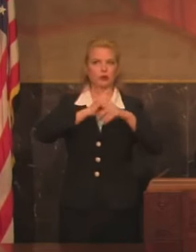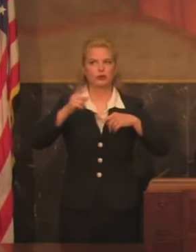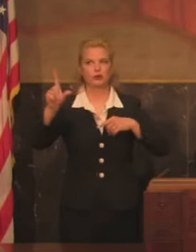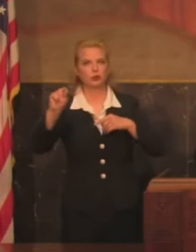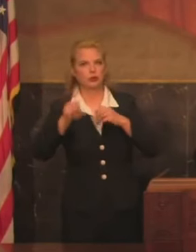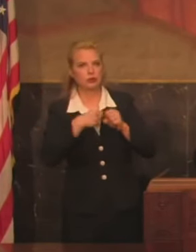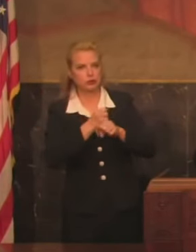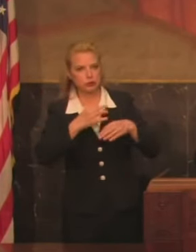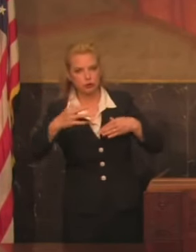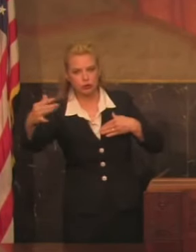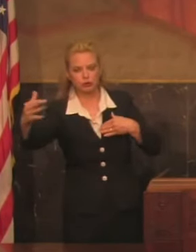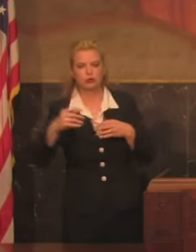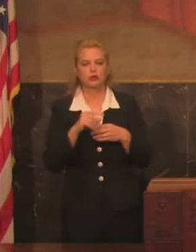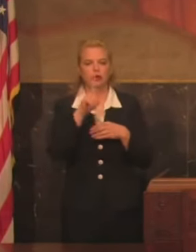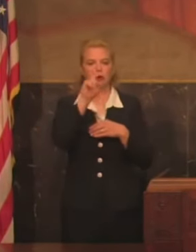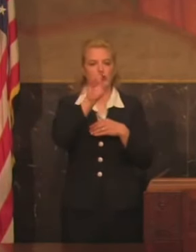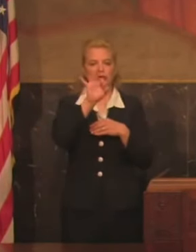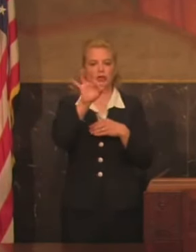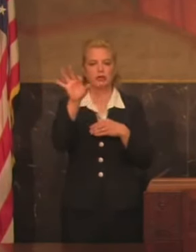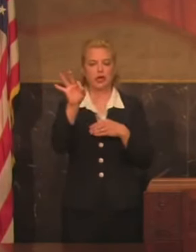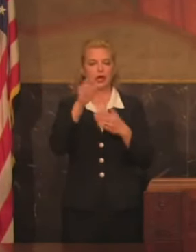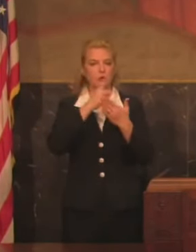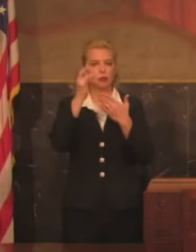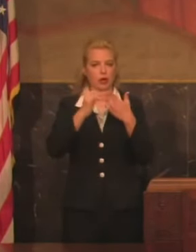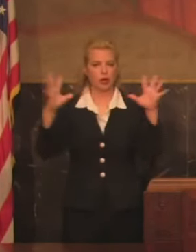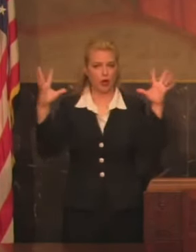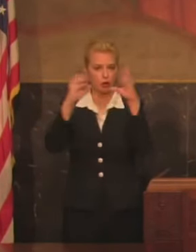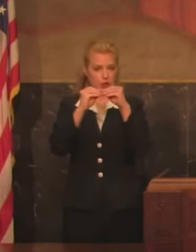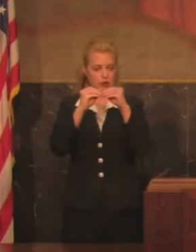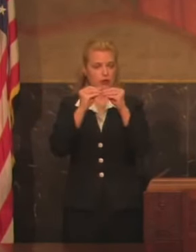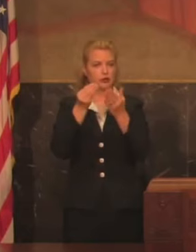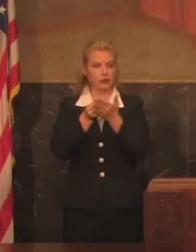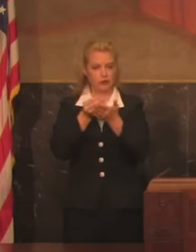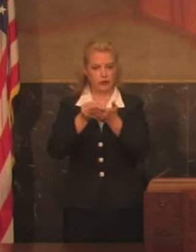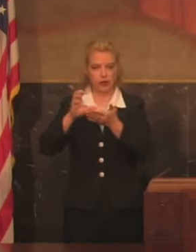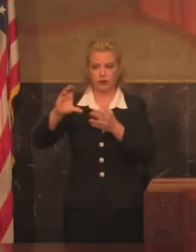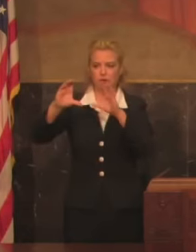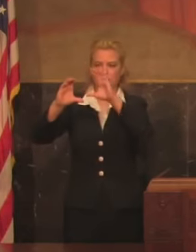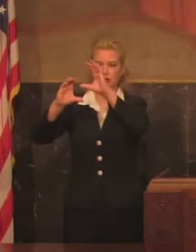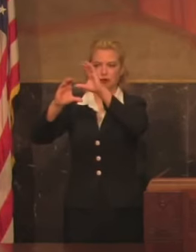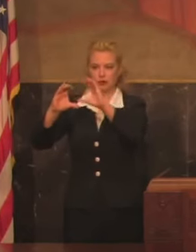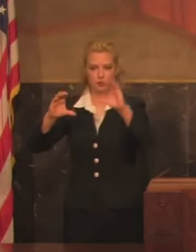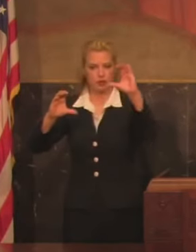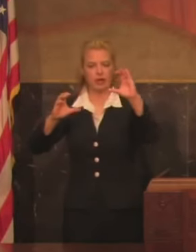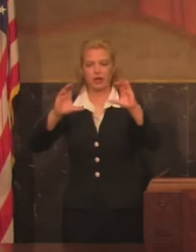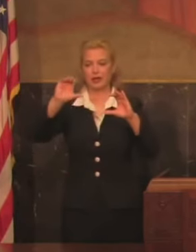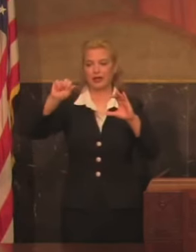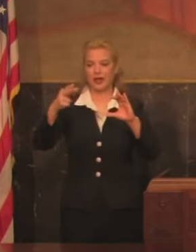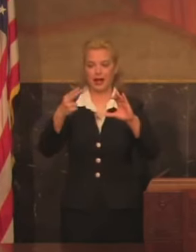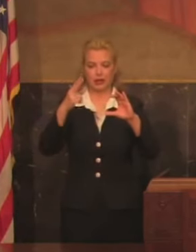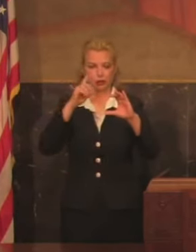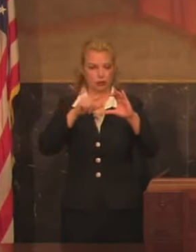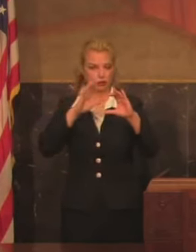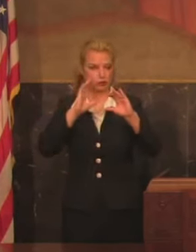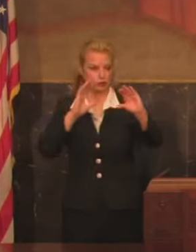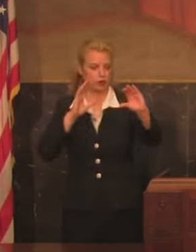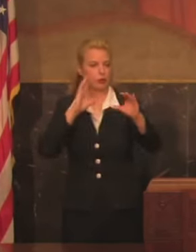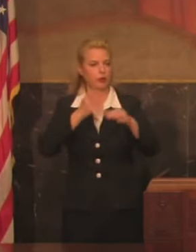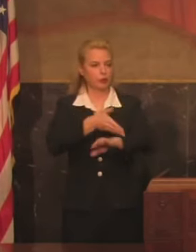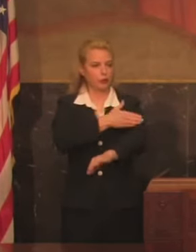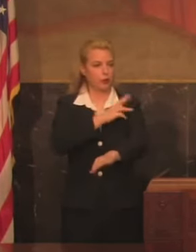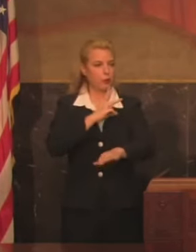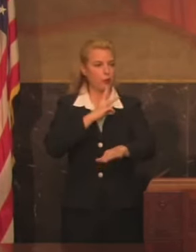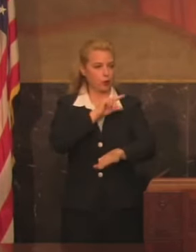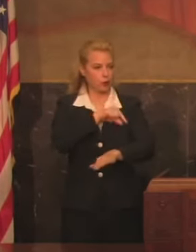So in total, 199 projects were being funded with upfront cash that will improve water quality,